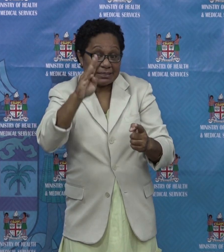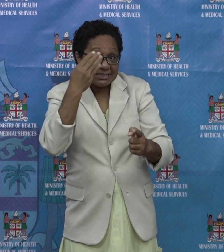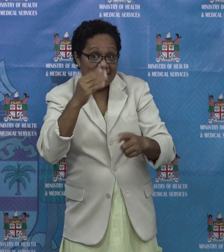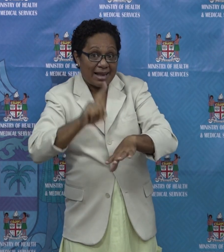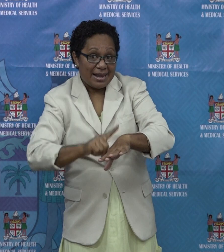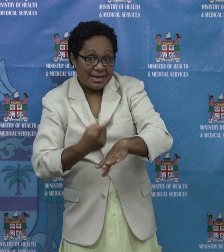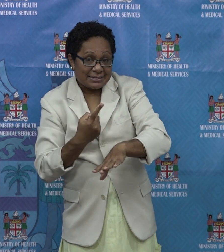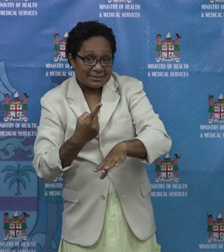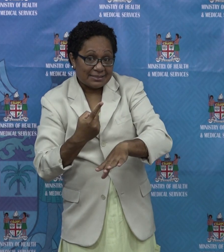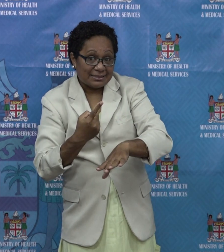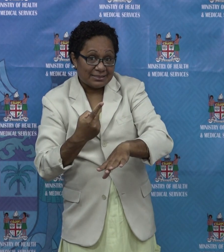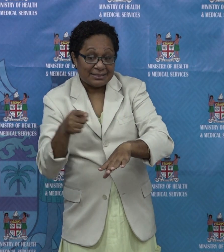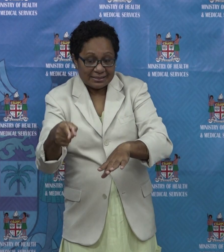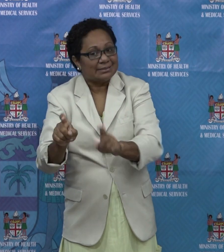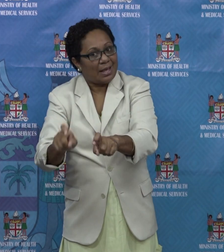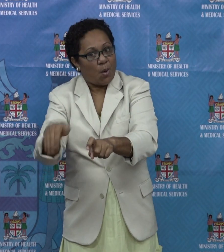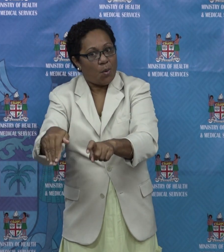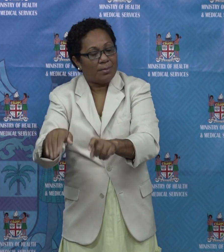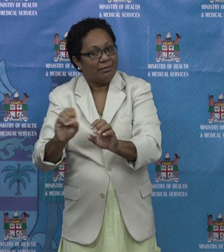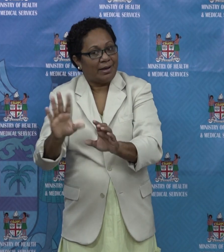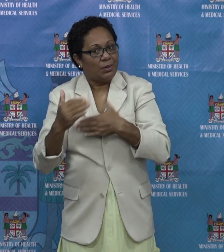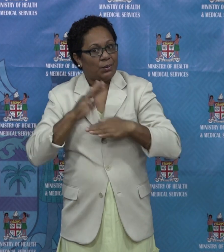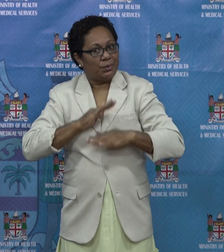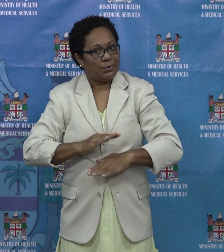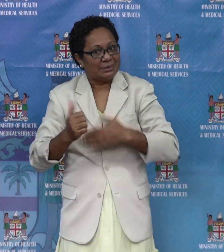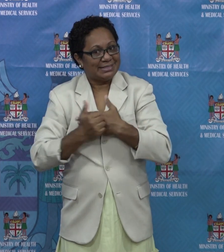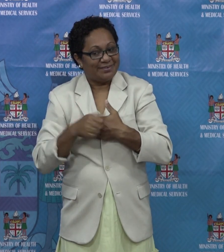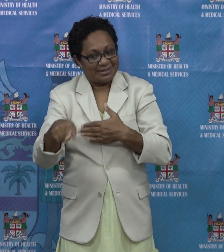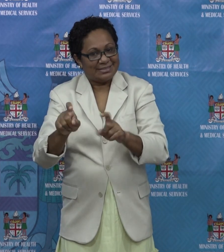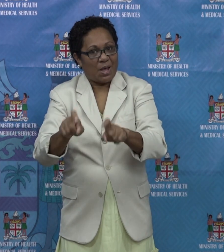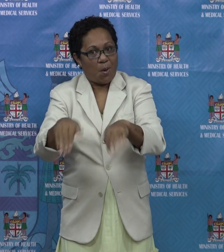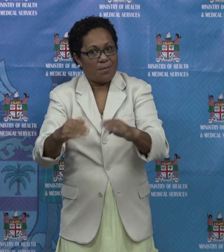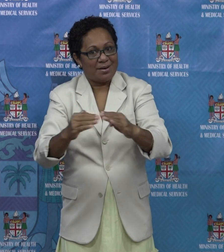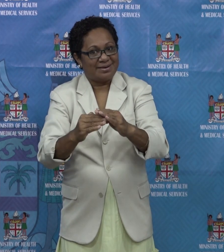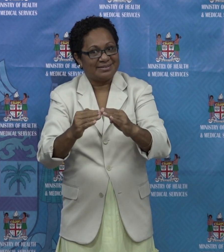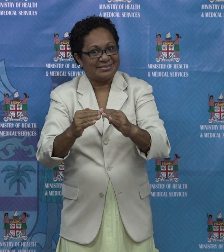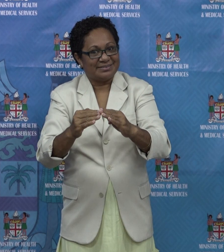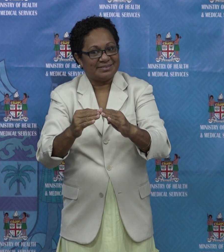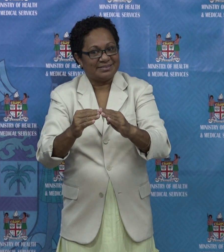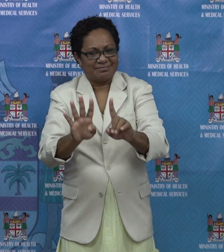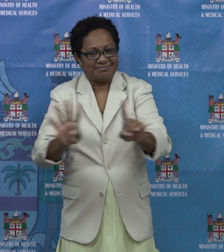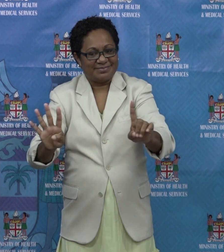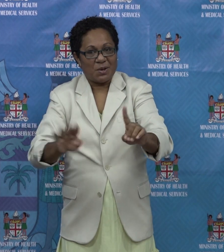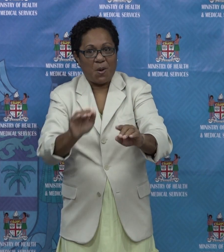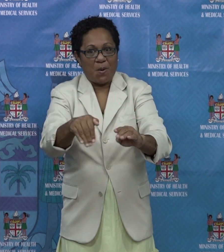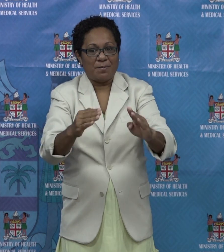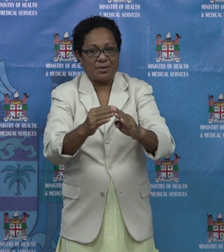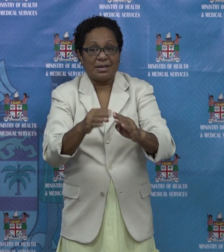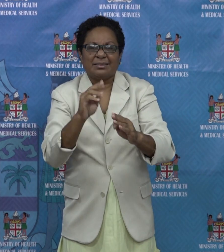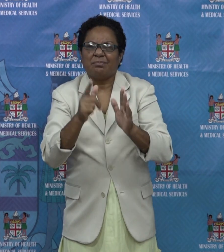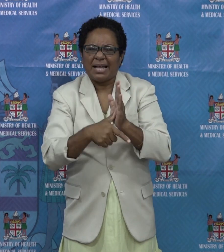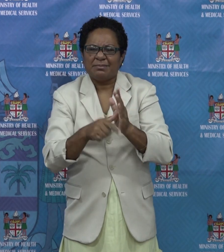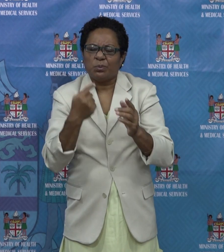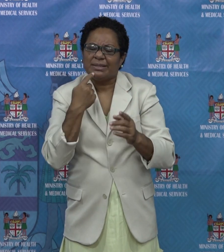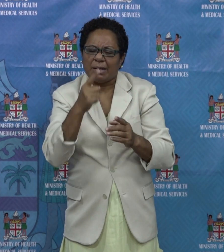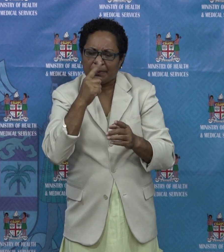days, they're still not moving. They're still isolating at home. And sometimes we say, okay, we ask people to isolate